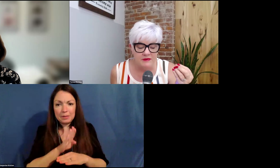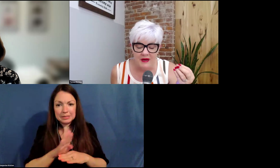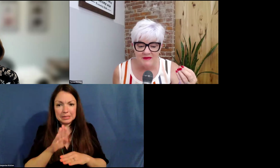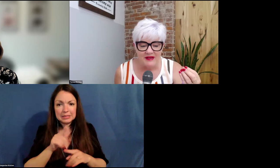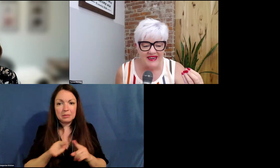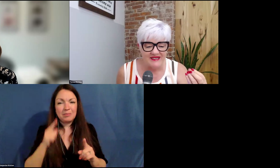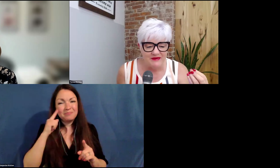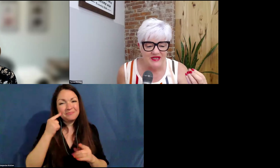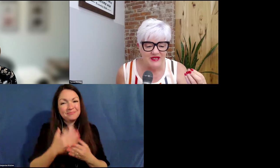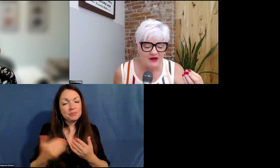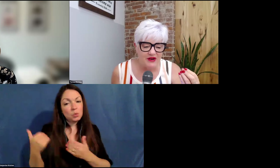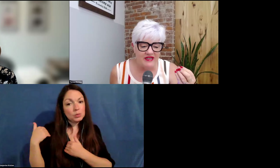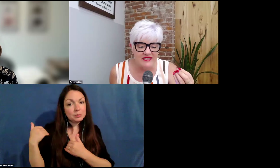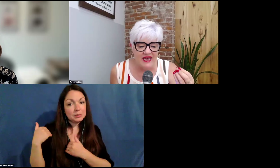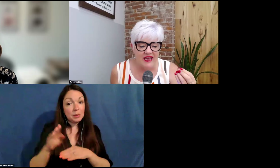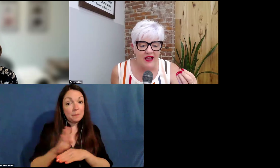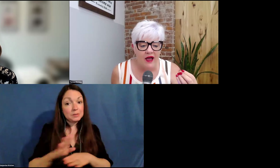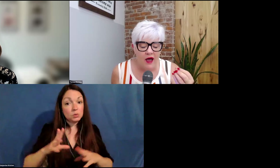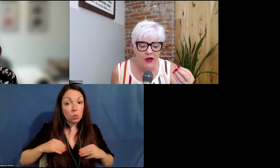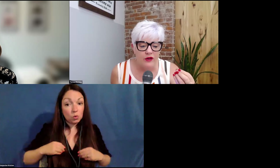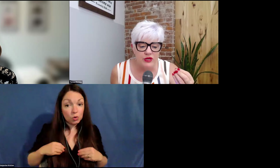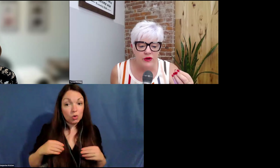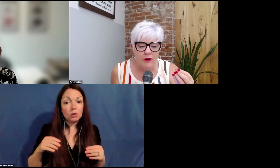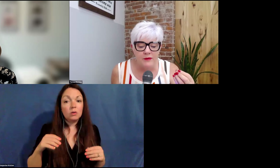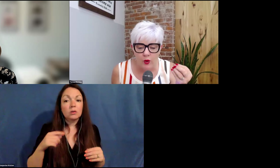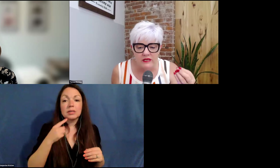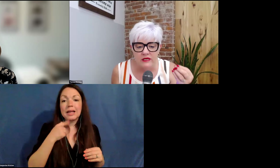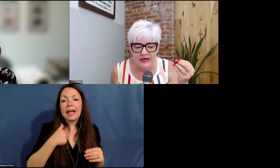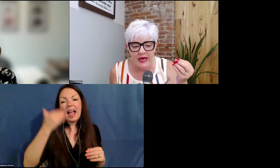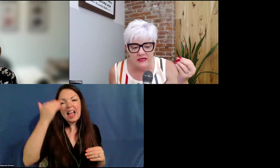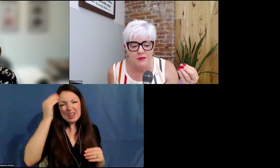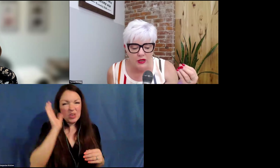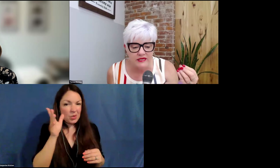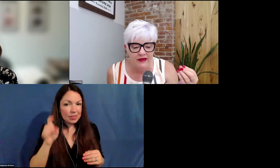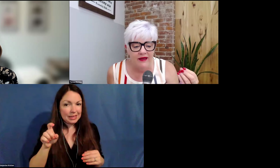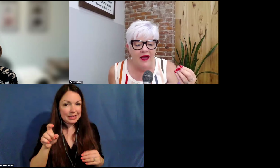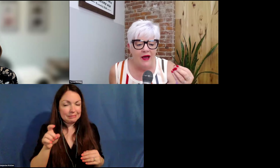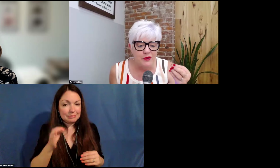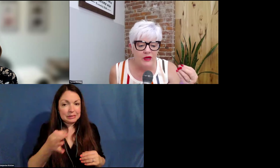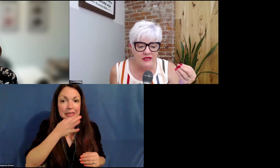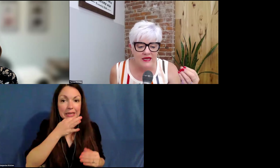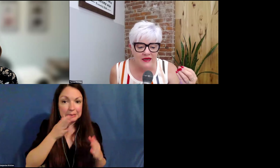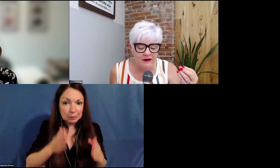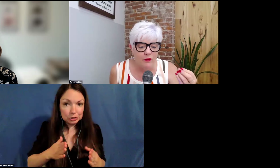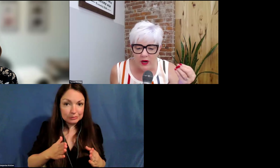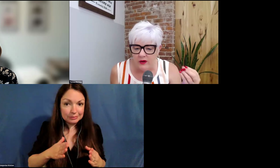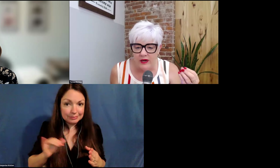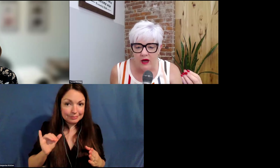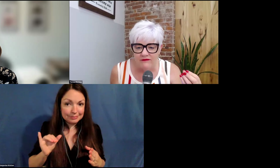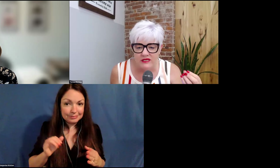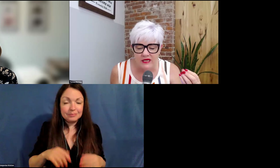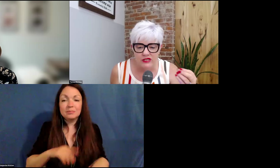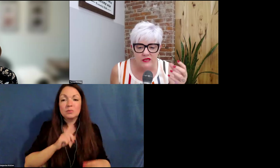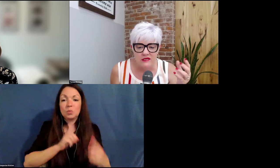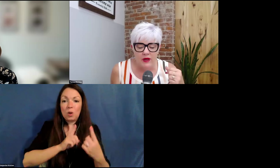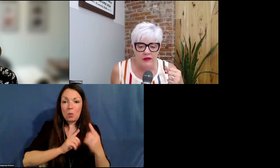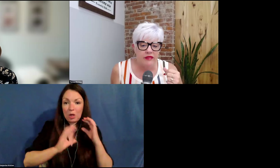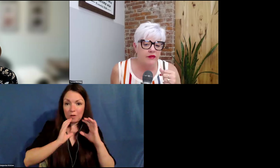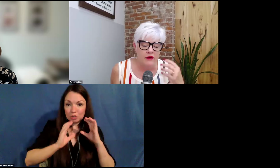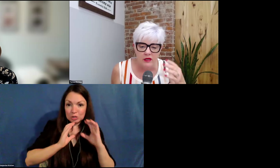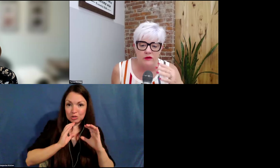our responsibility as a business owner is saying, I also know I'm going to need experts. I'm going to need one-to-one